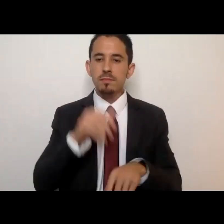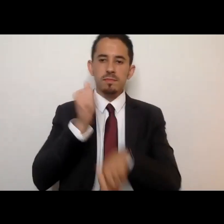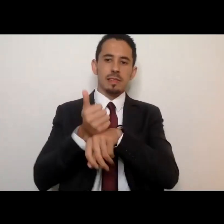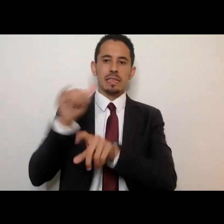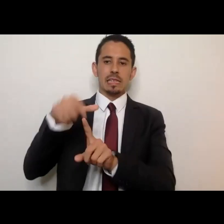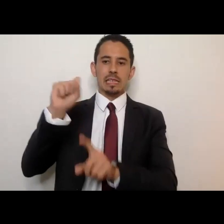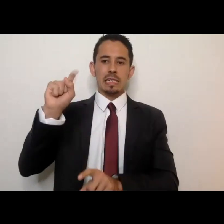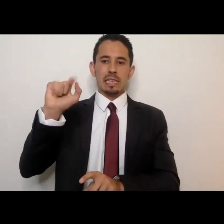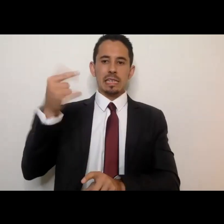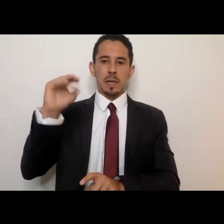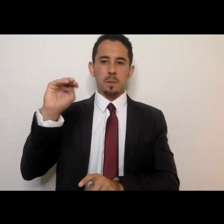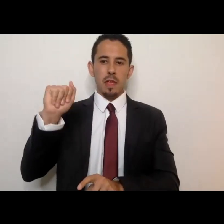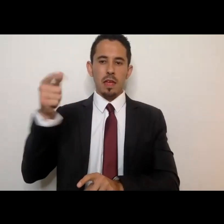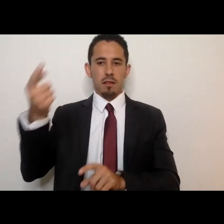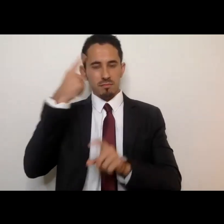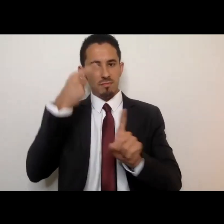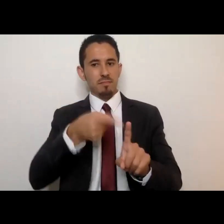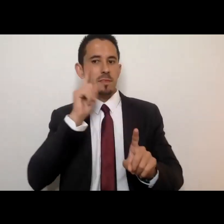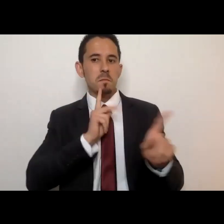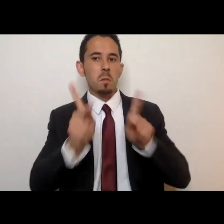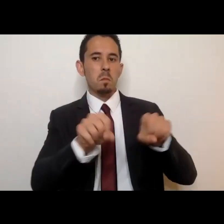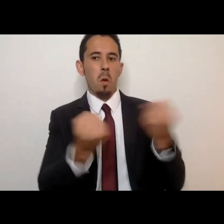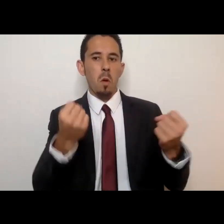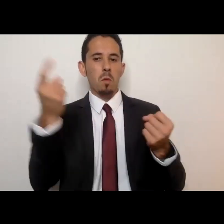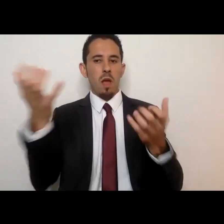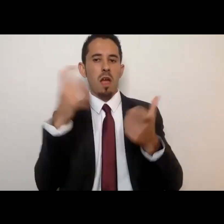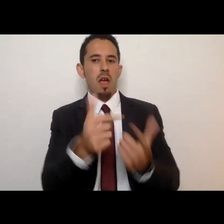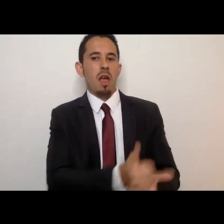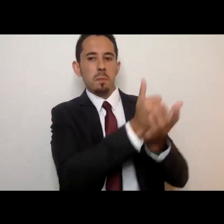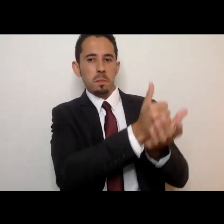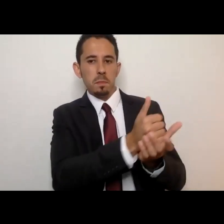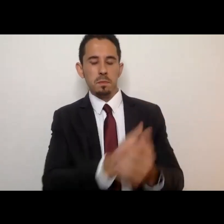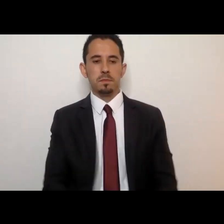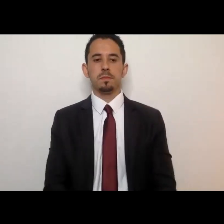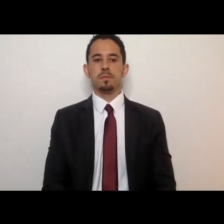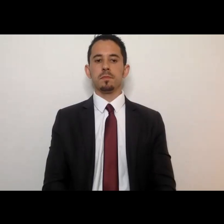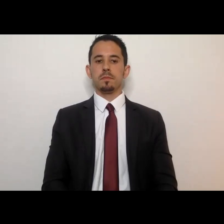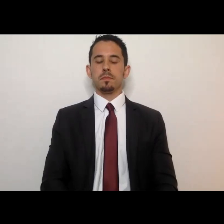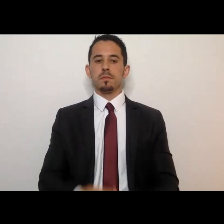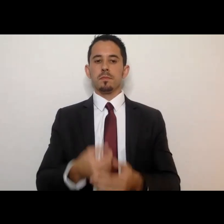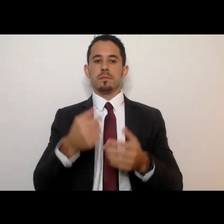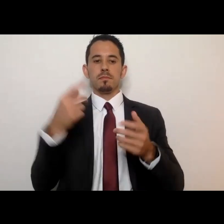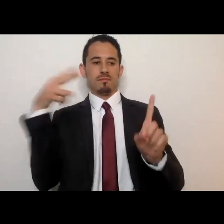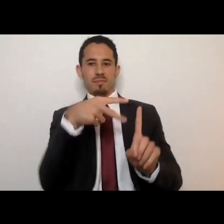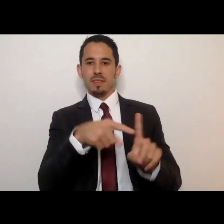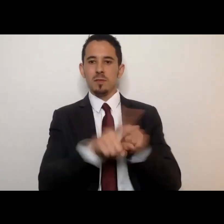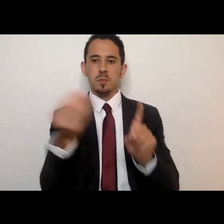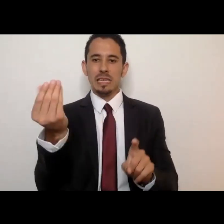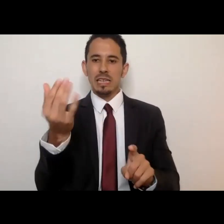A lot of society wants deaf people to be fixed, which is based on a stigma that deaf people are broken and need to be